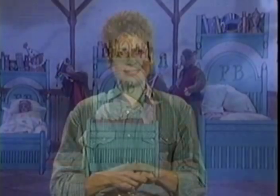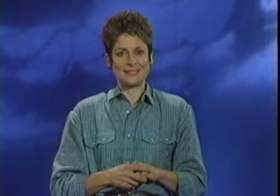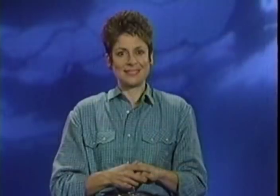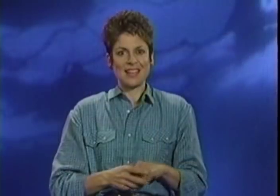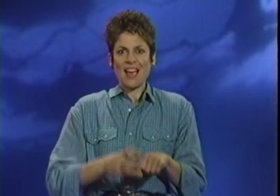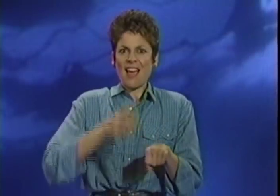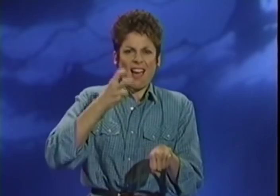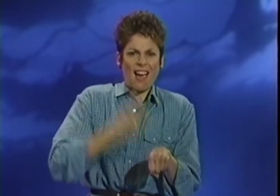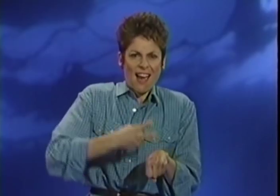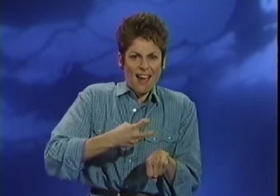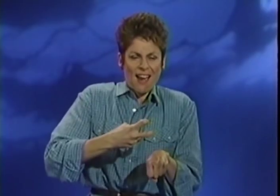Hard.